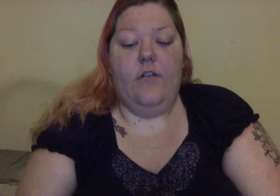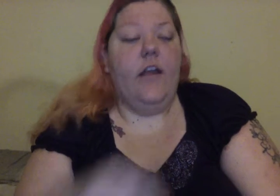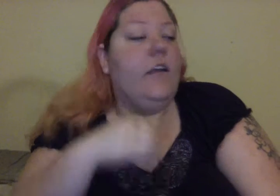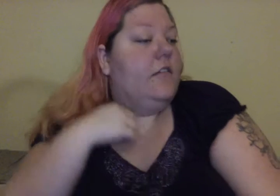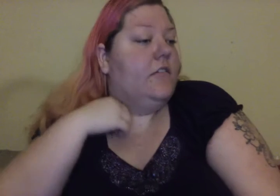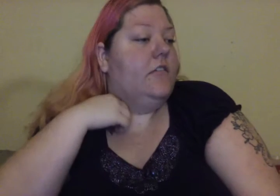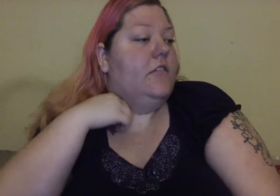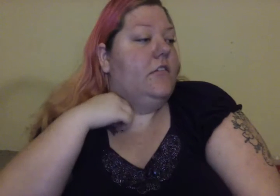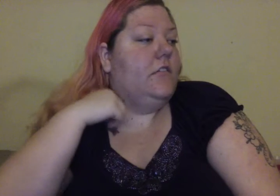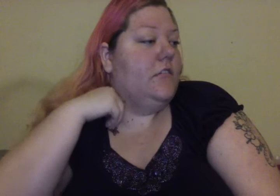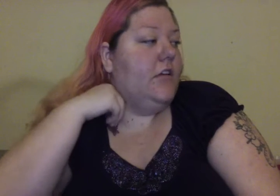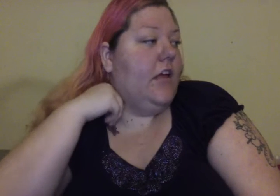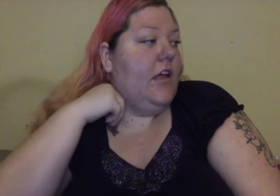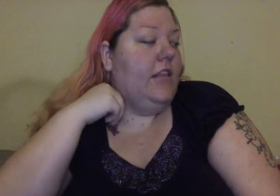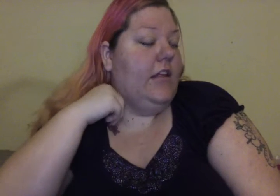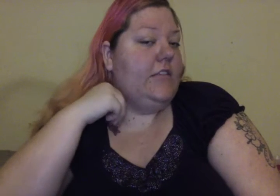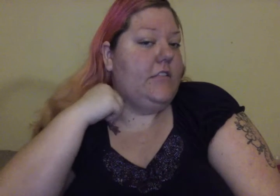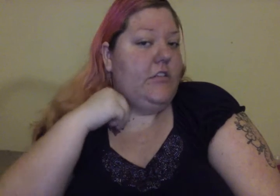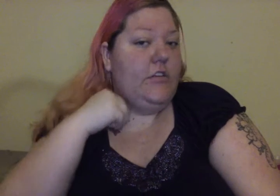Alright. And let's do,